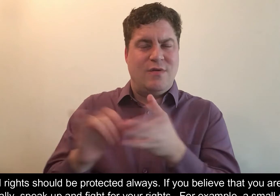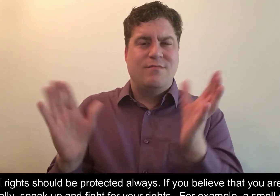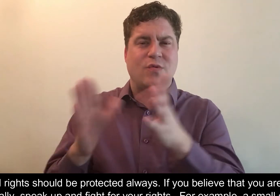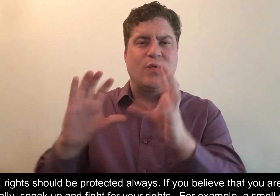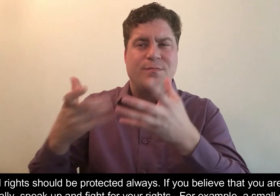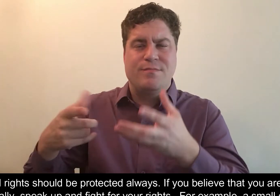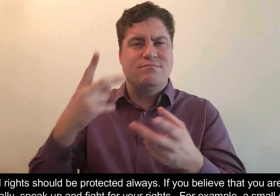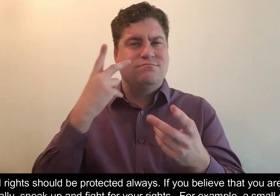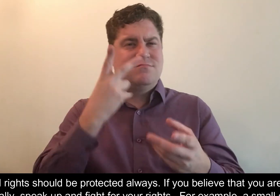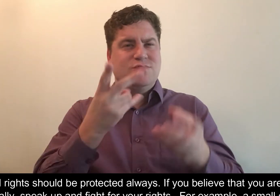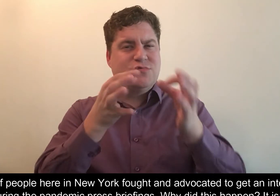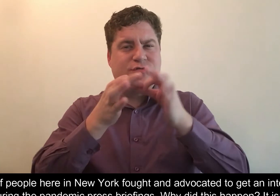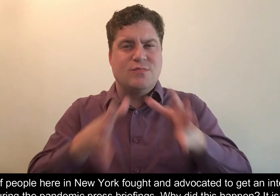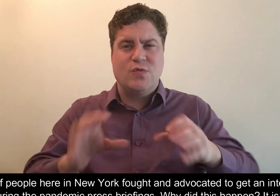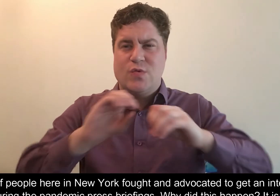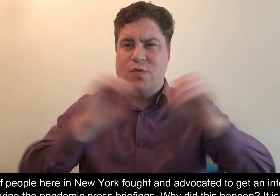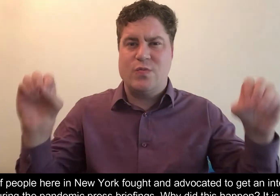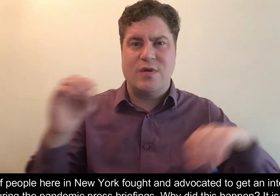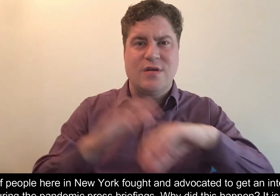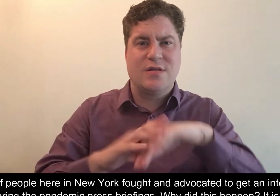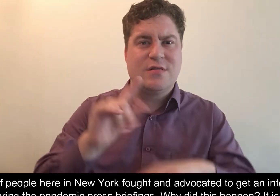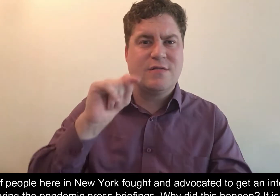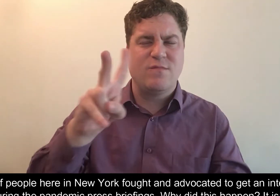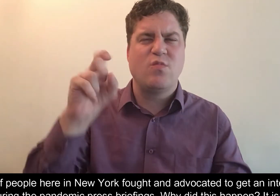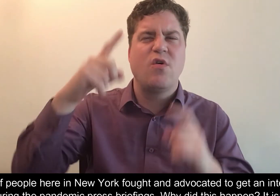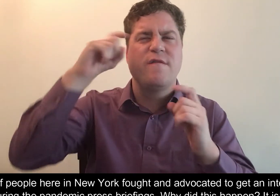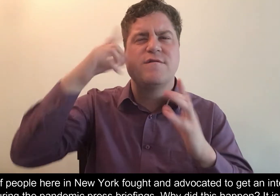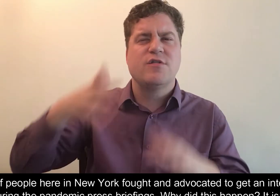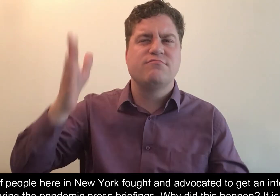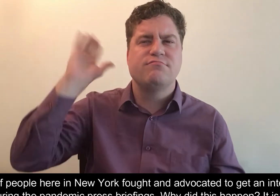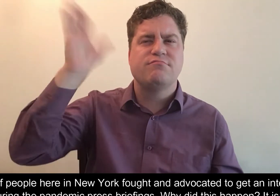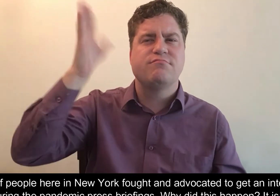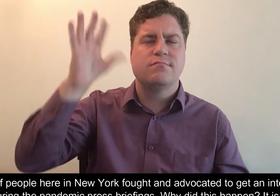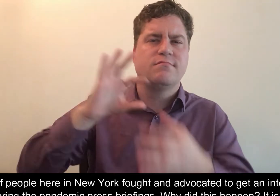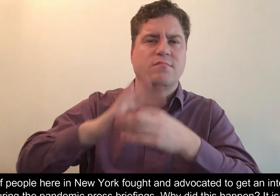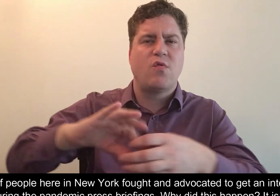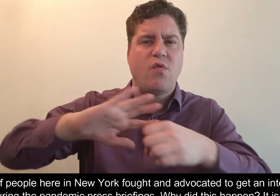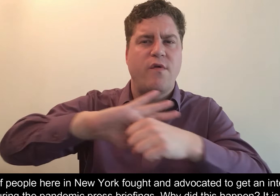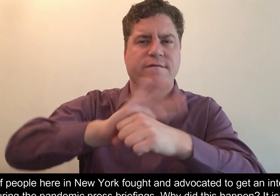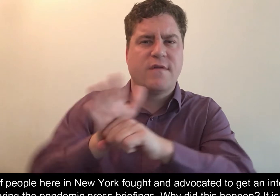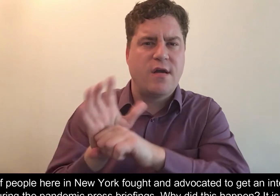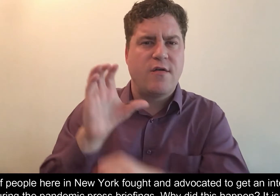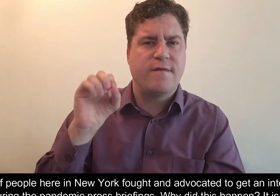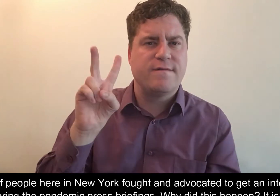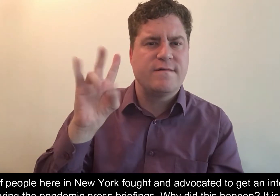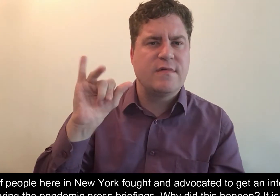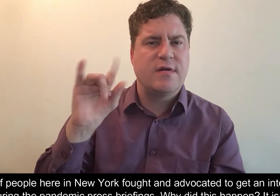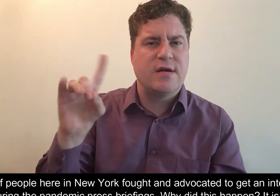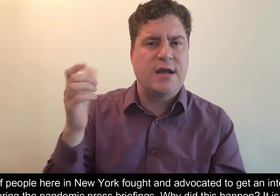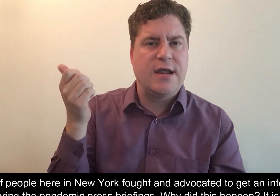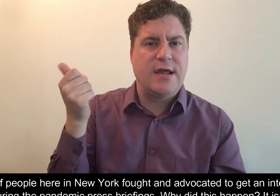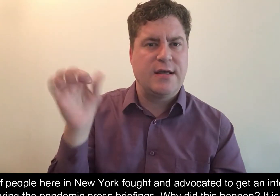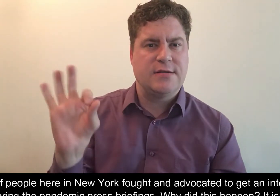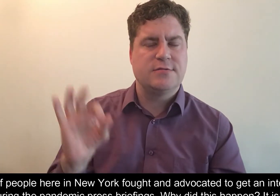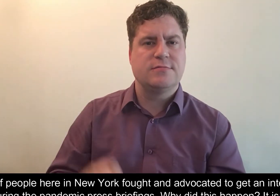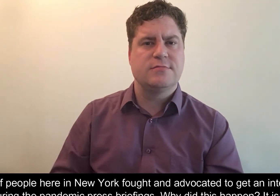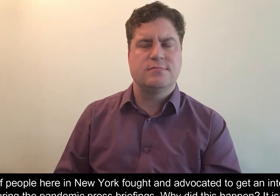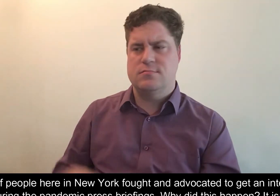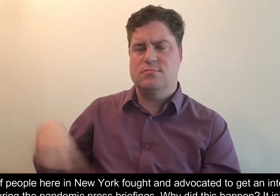example, here in New York, we never saw interpreters for the governor's